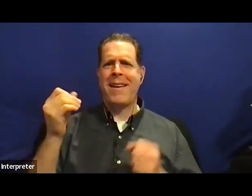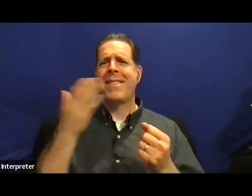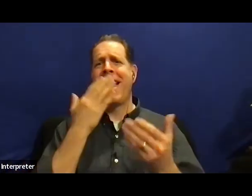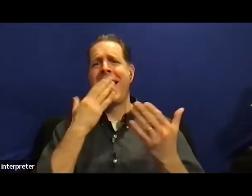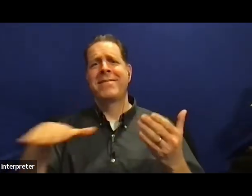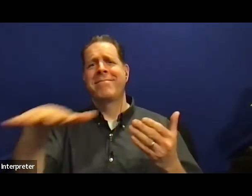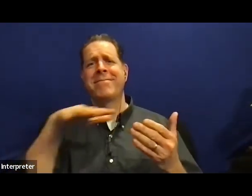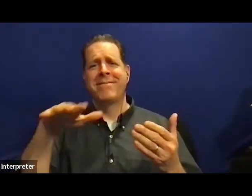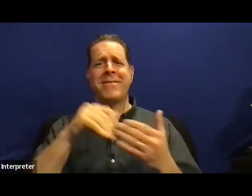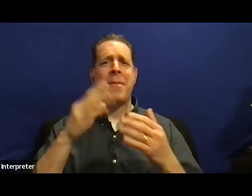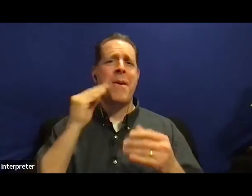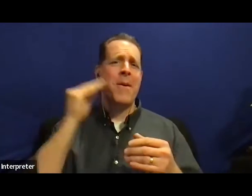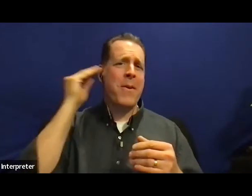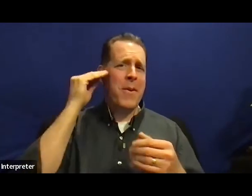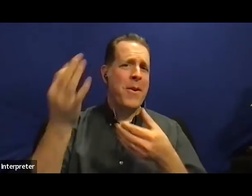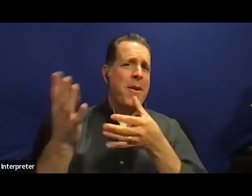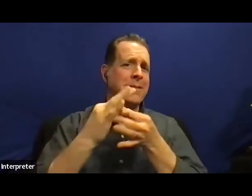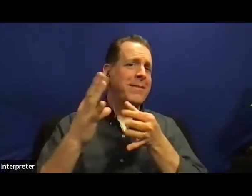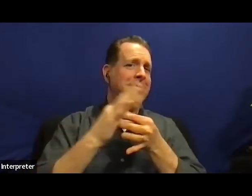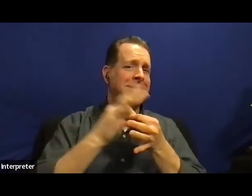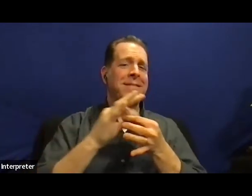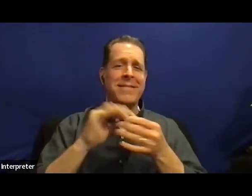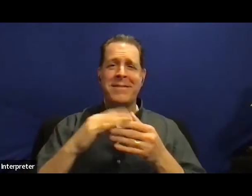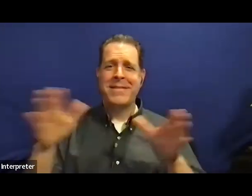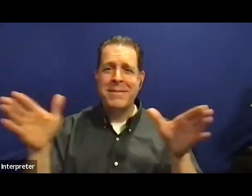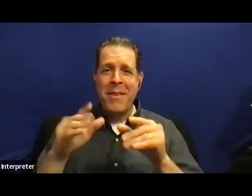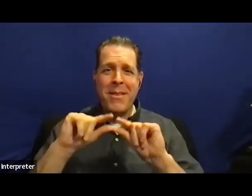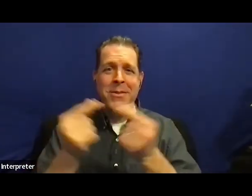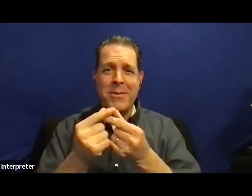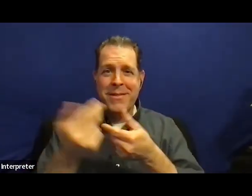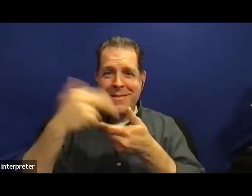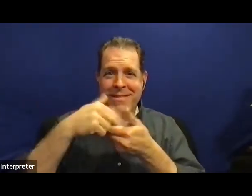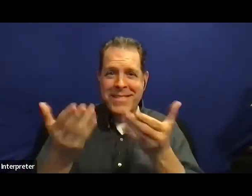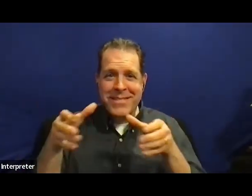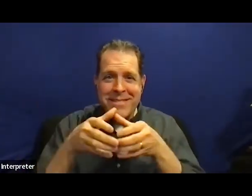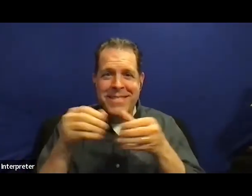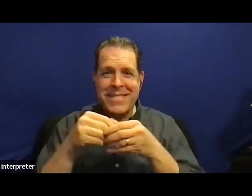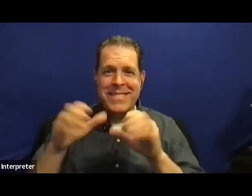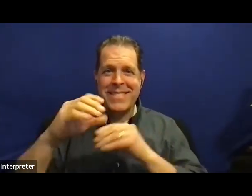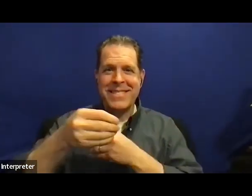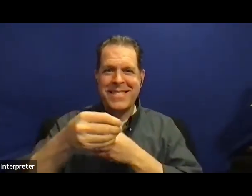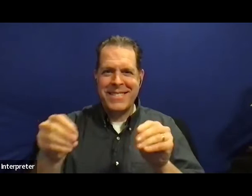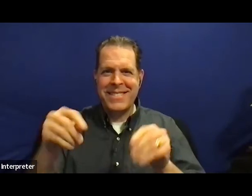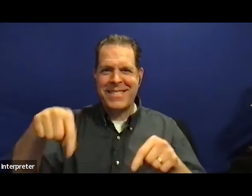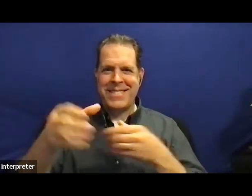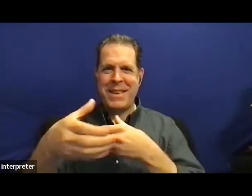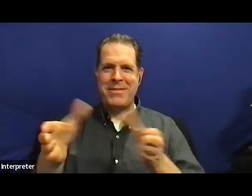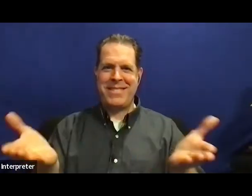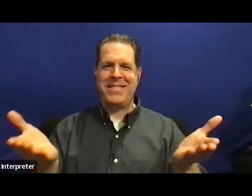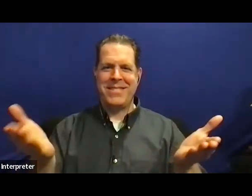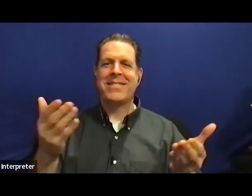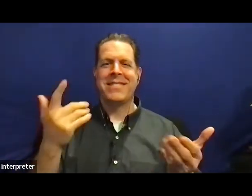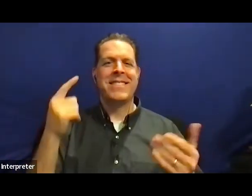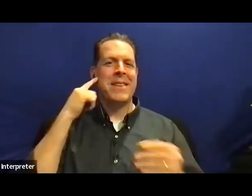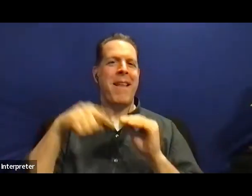from home and to the small group who were able to join us in person in the council chambers to hear about the state of our city